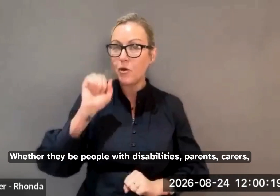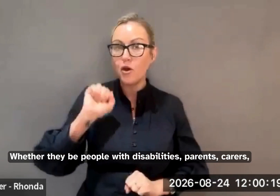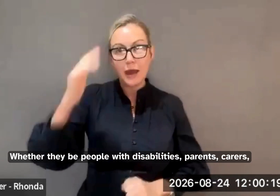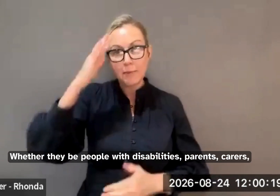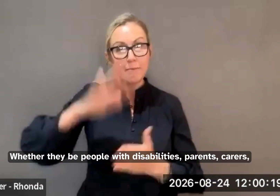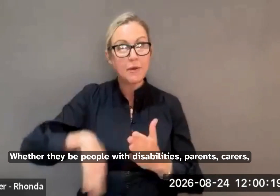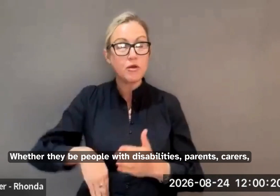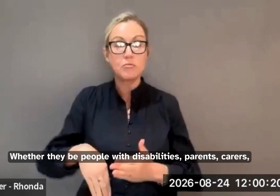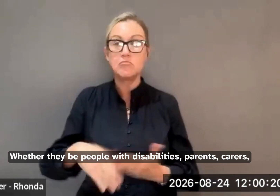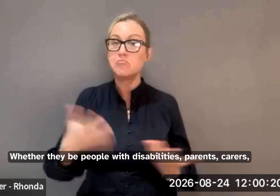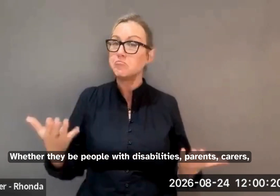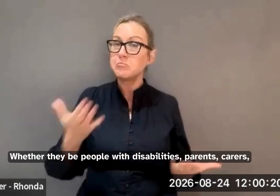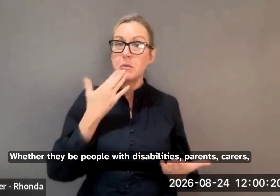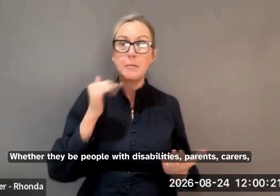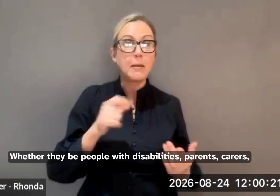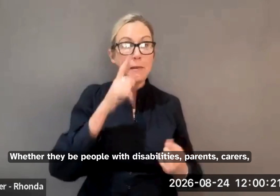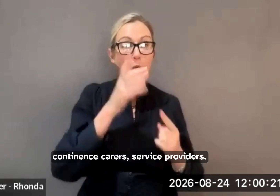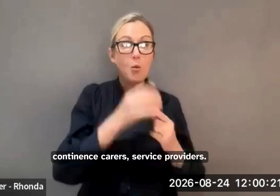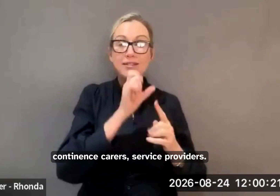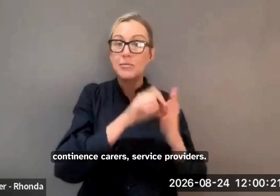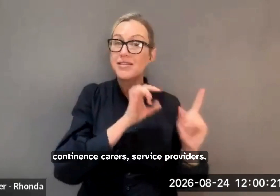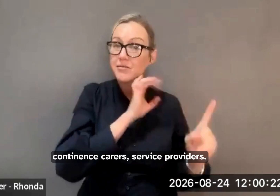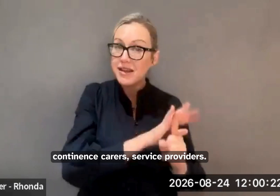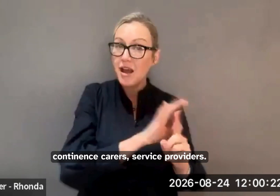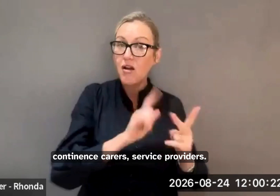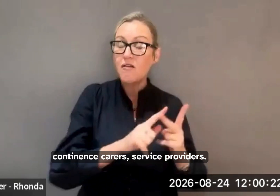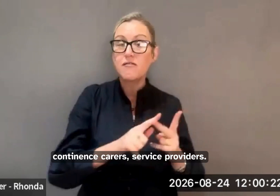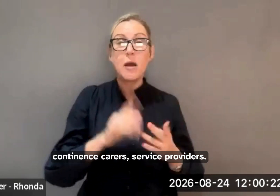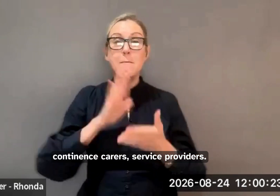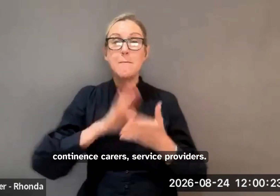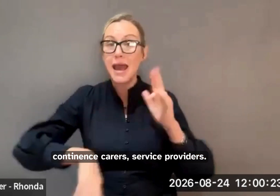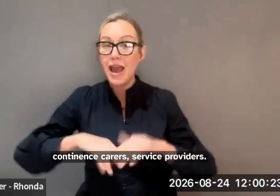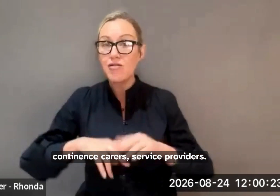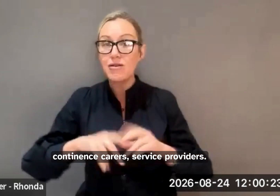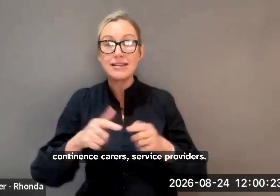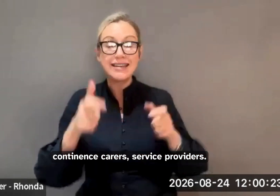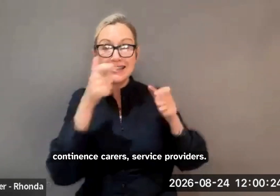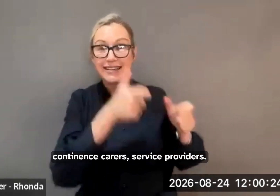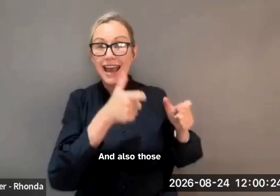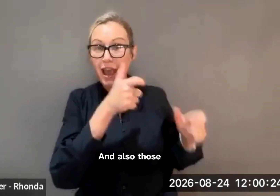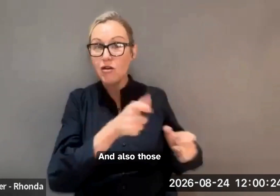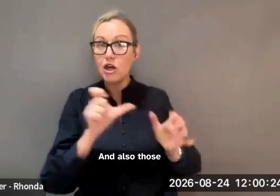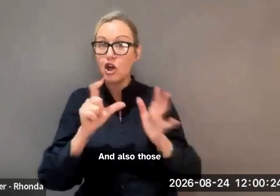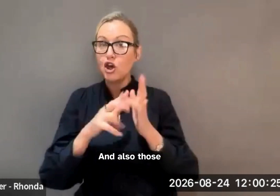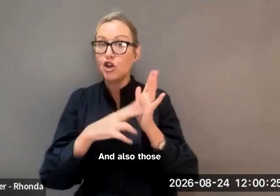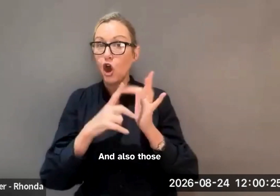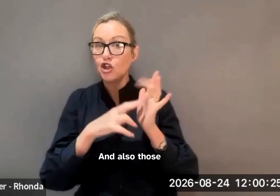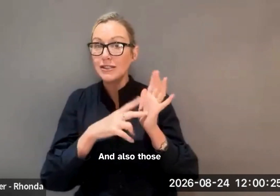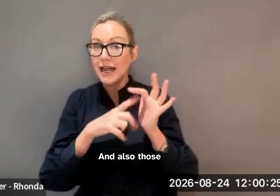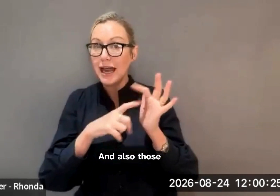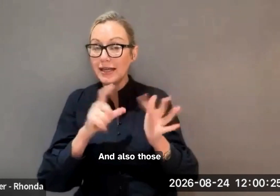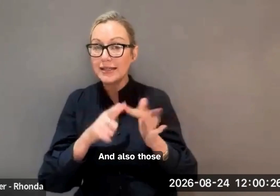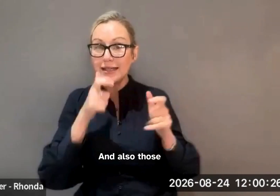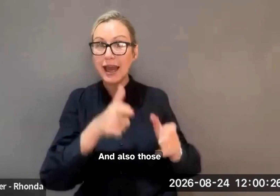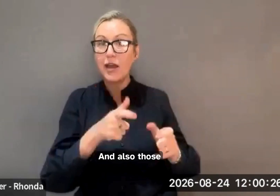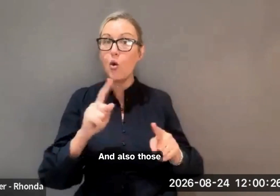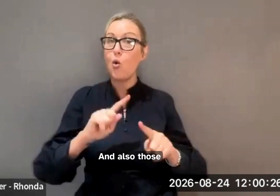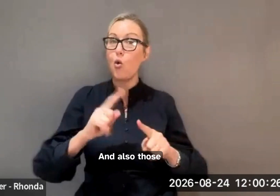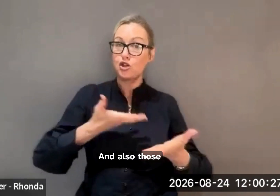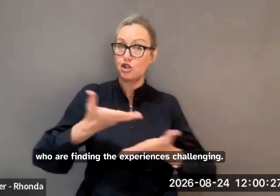with disabilities, parents, carers, continence carers, service providers, and